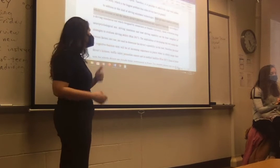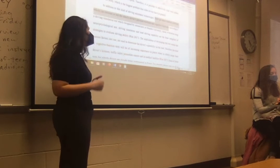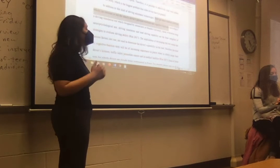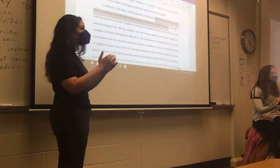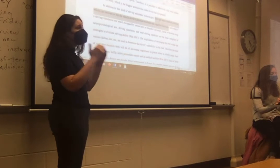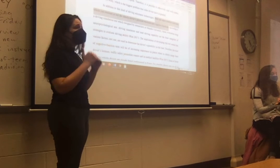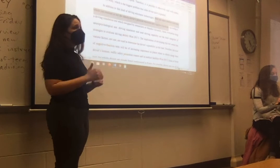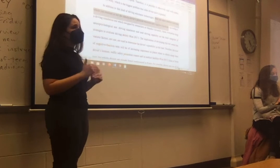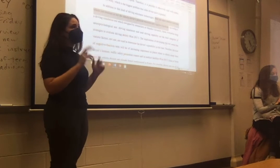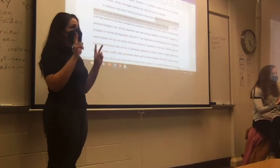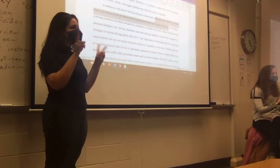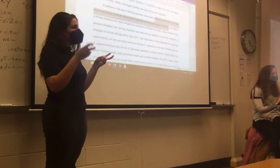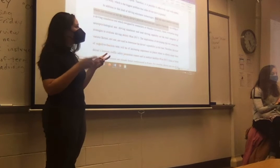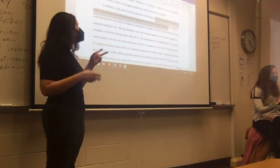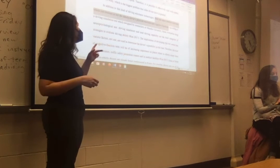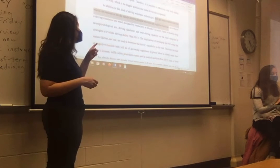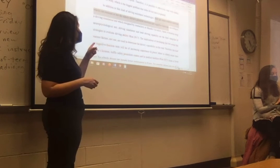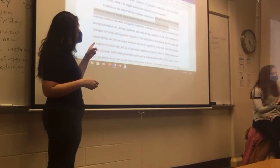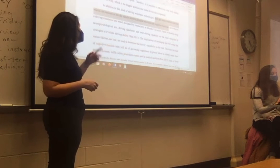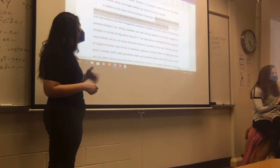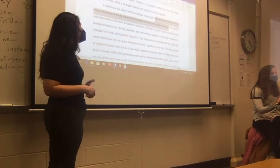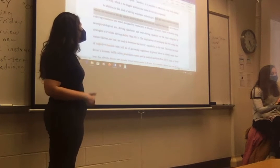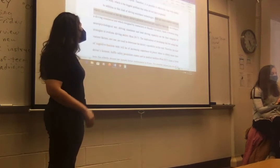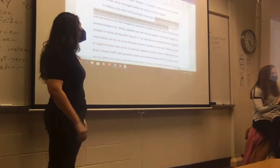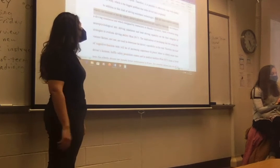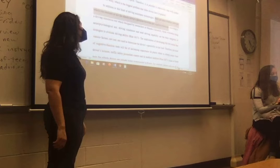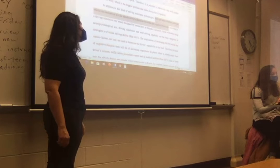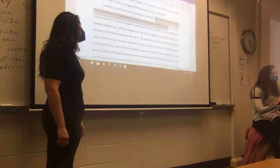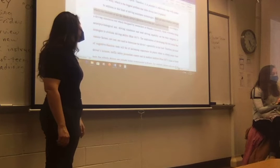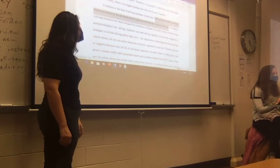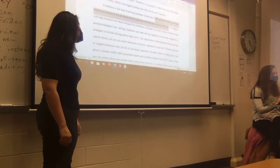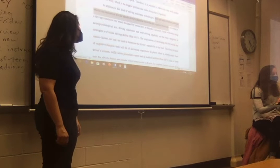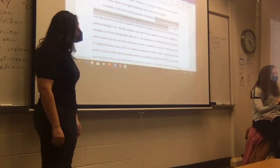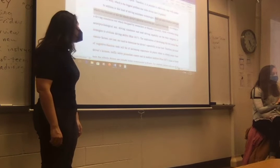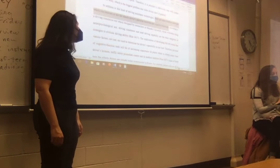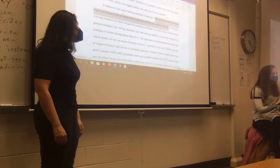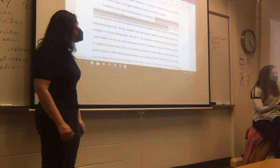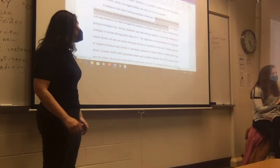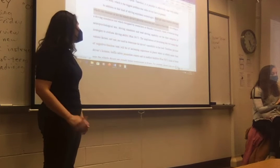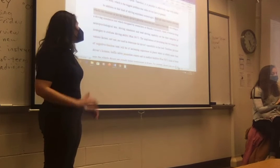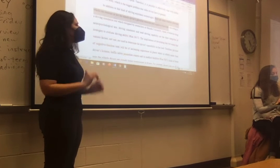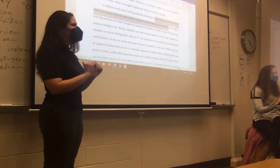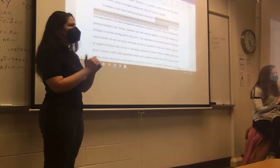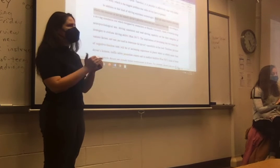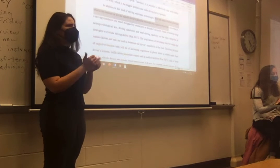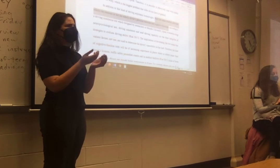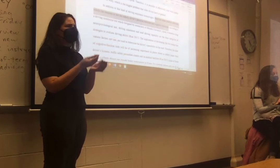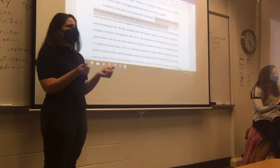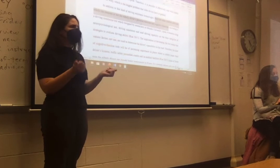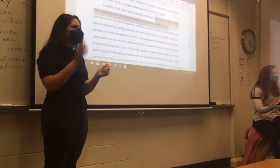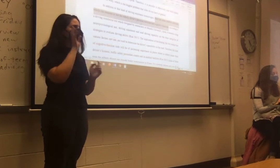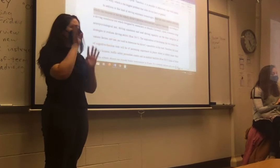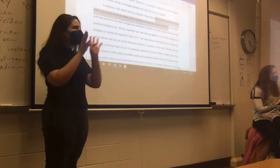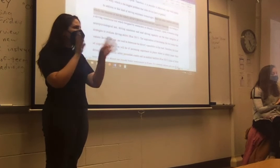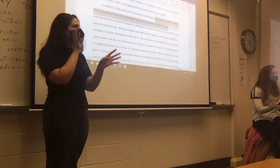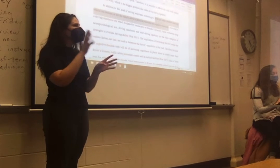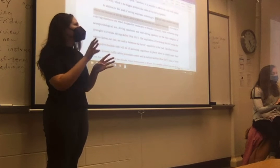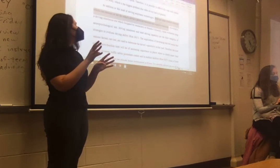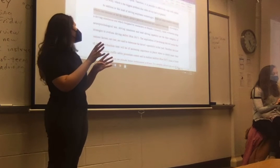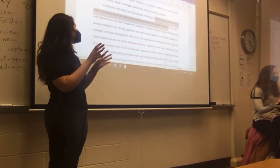next topic of the literature review is looking at creative solutions that can measure or test the elderly driver's